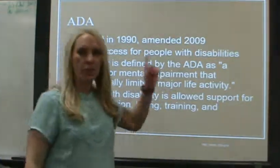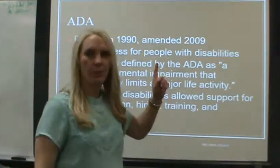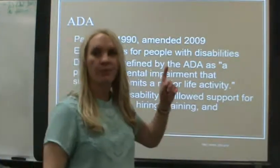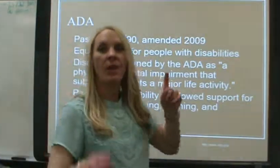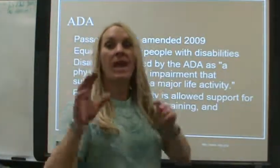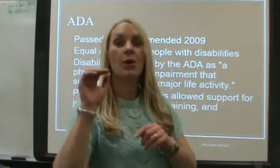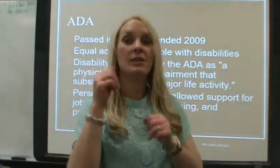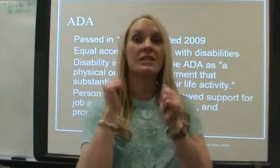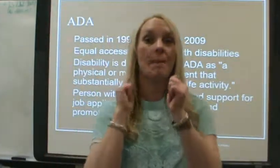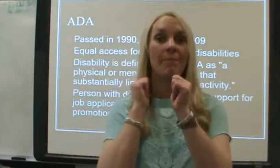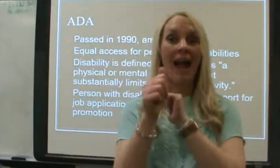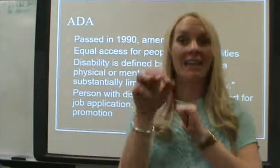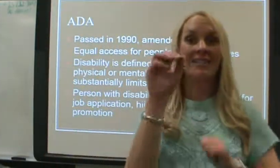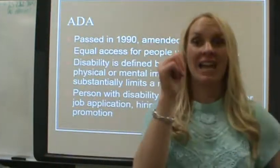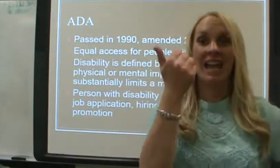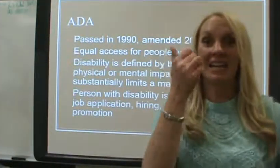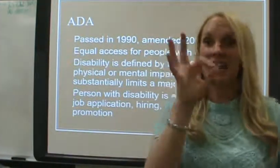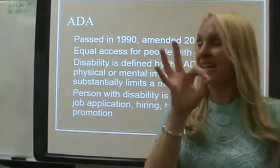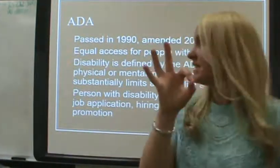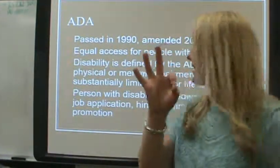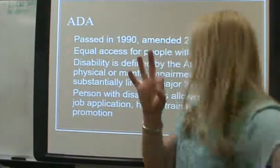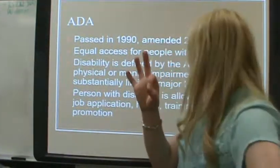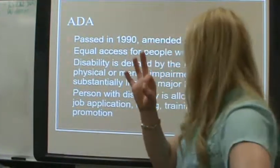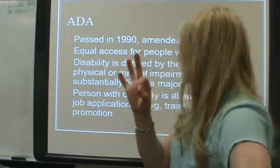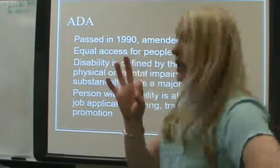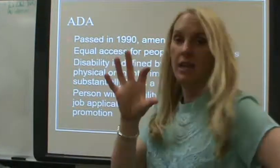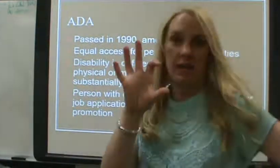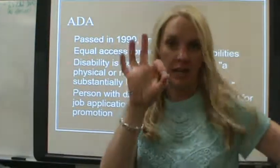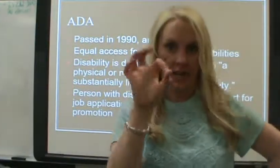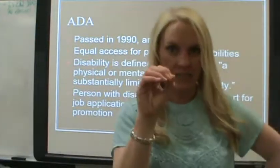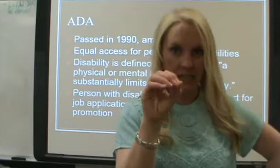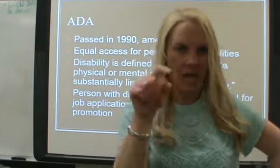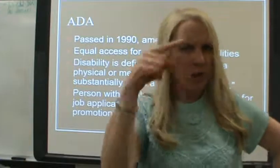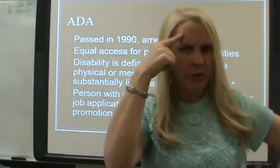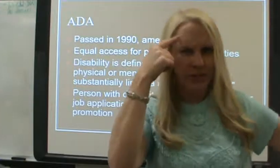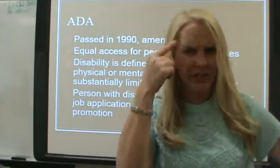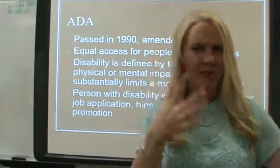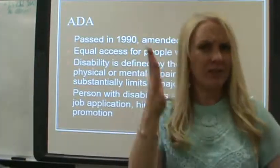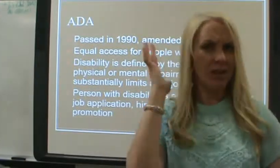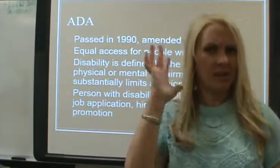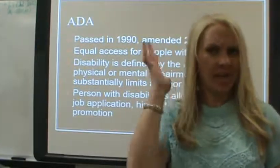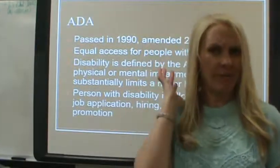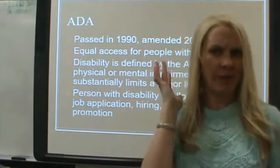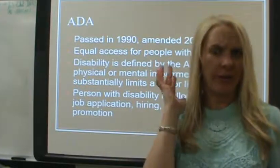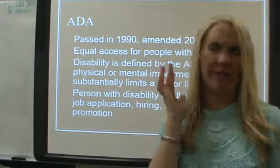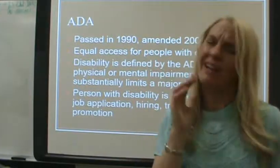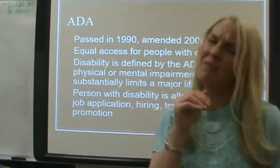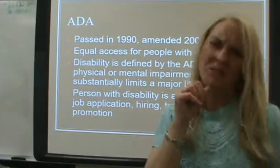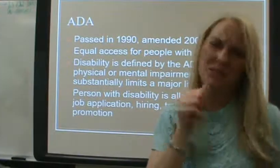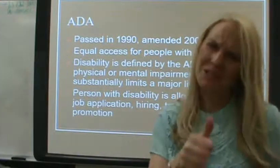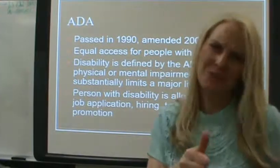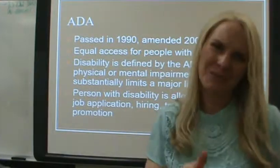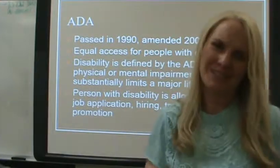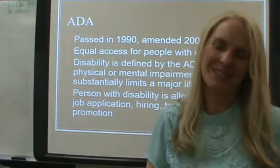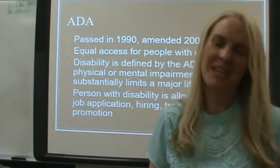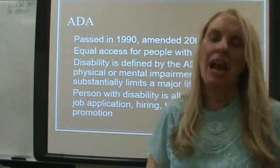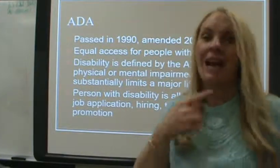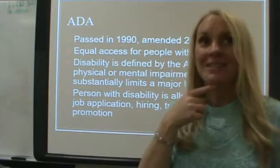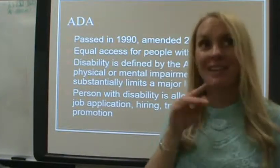So, it was passed in 1990. You think that was a long time ago, but it really wasn't. I say